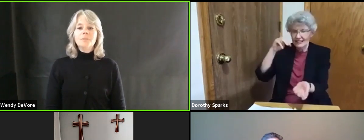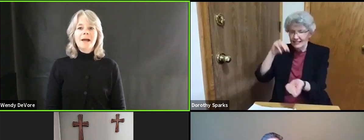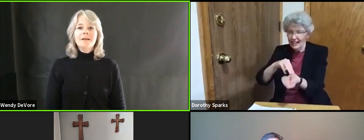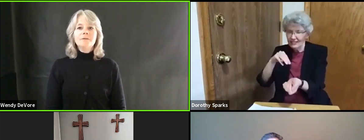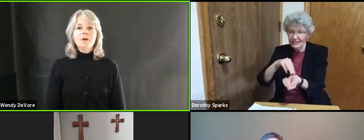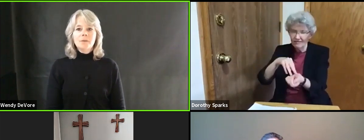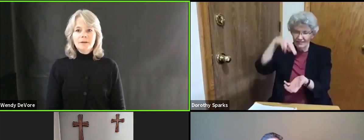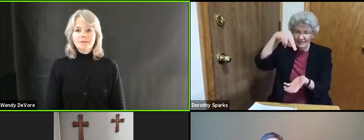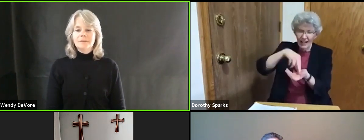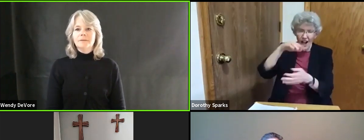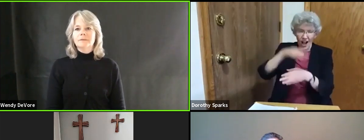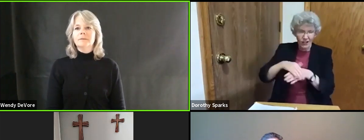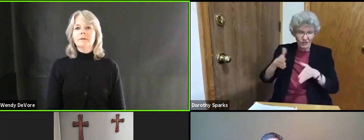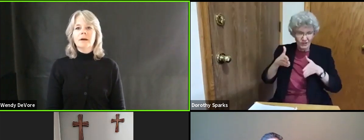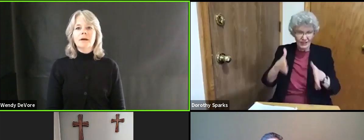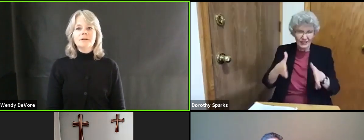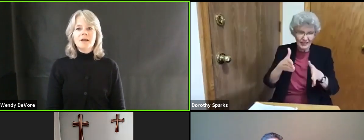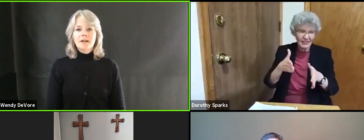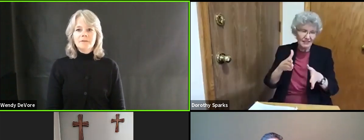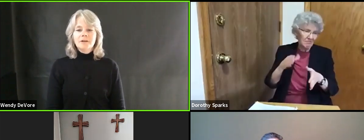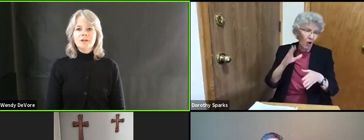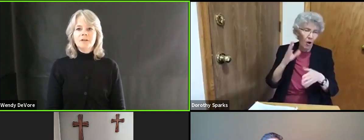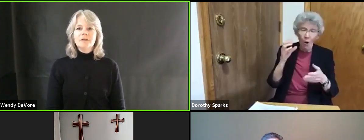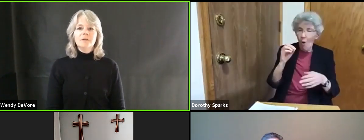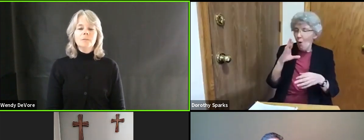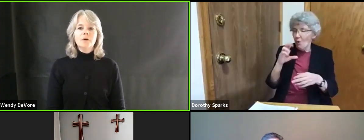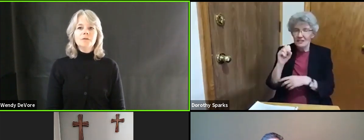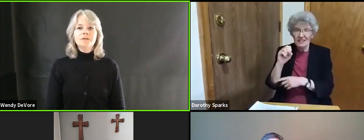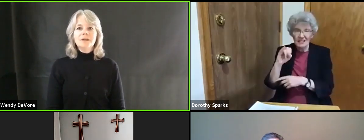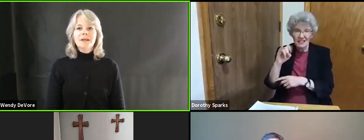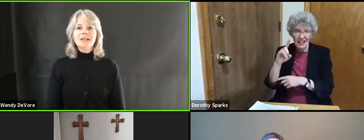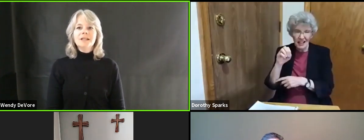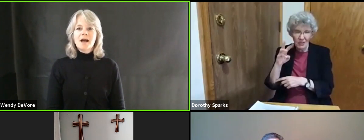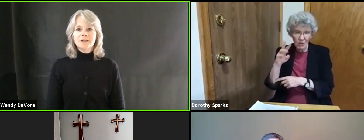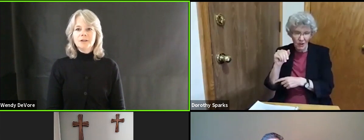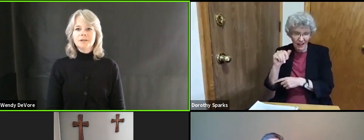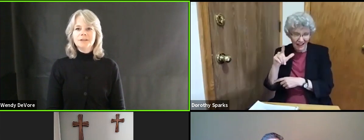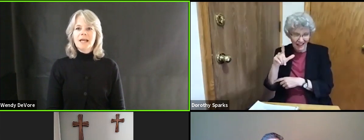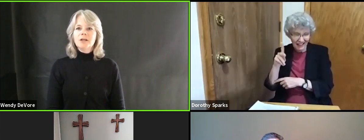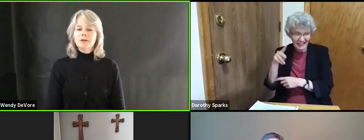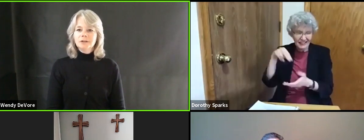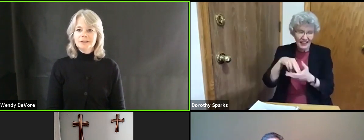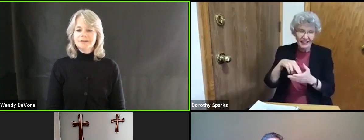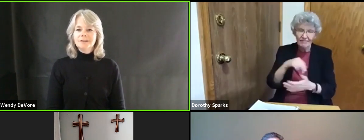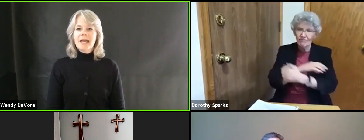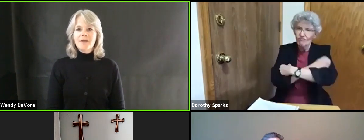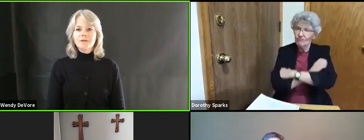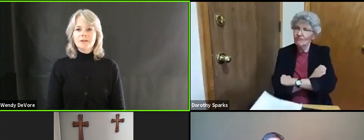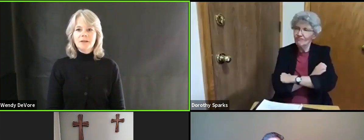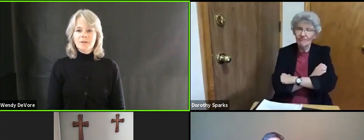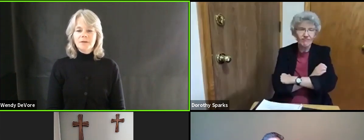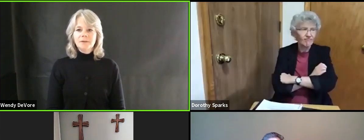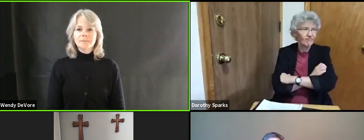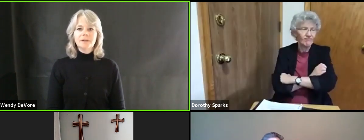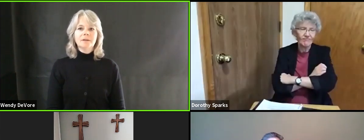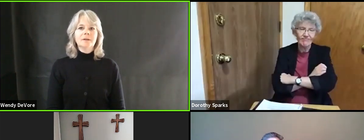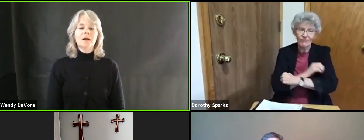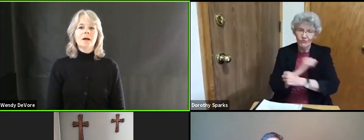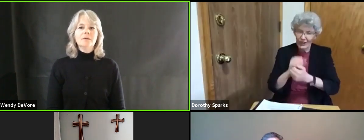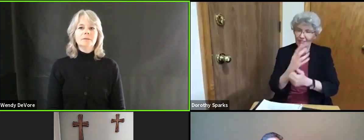Now, you might have noticed on television where you've seen doctors and nurses gathered